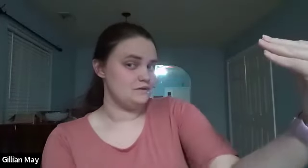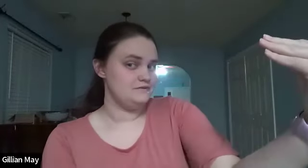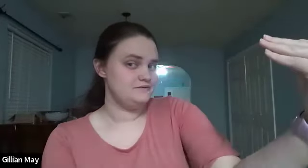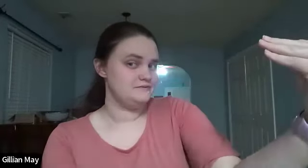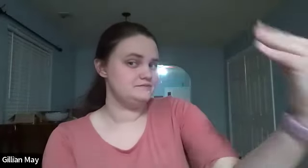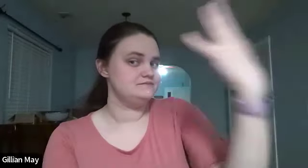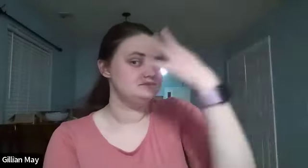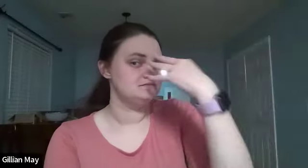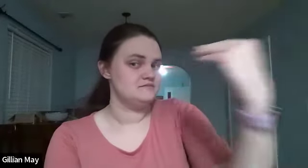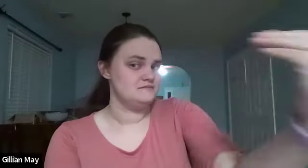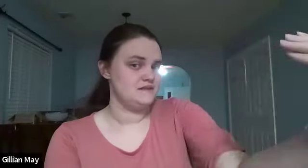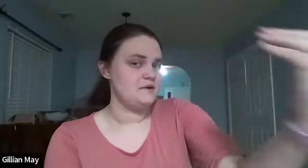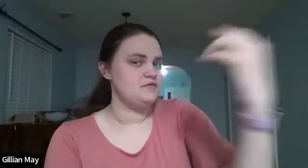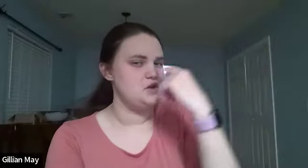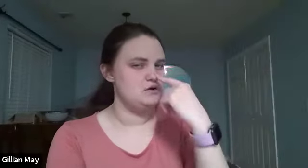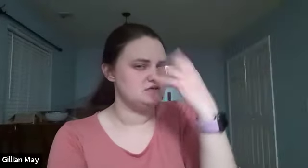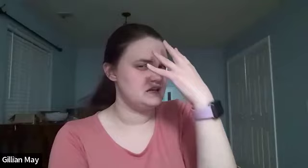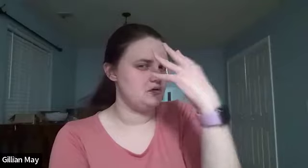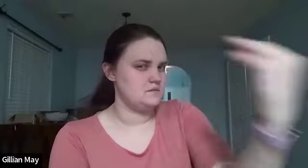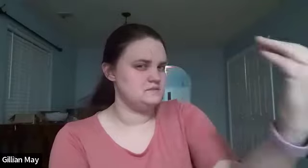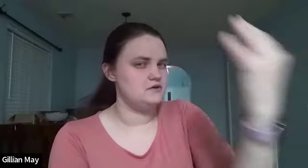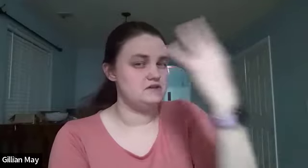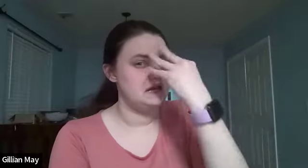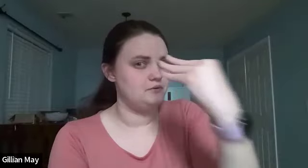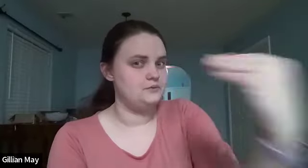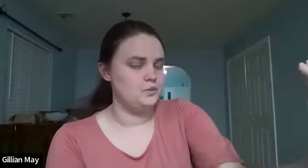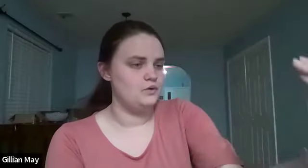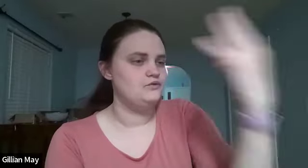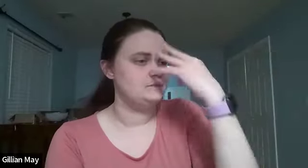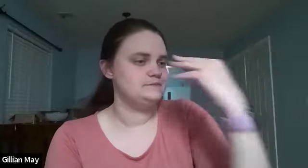wolf. Think about the nose, like how it comes out of the snout. Wolf.